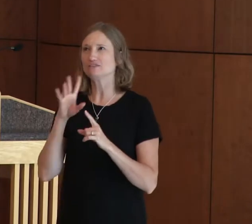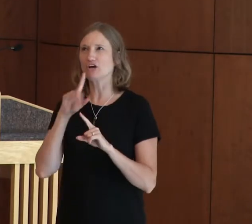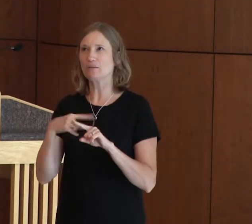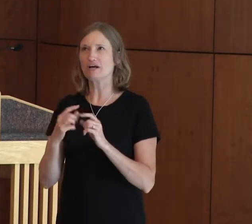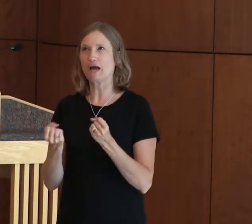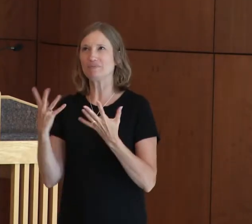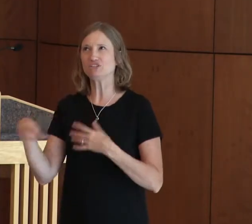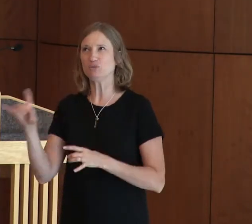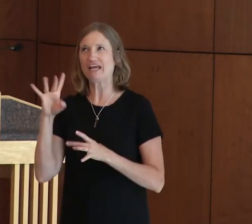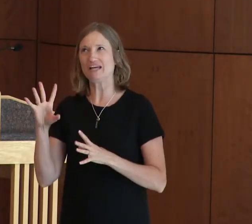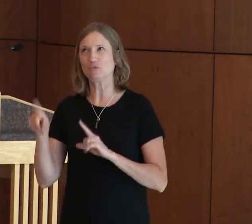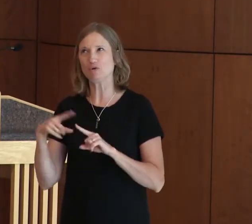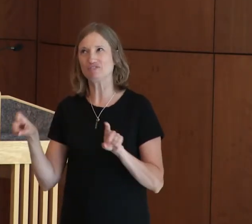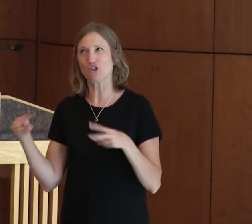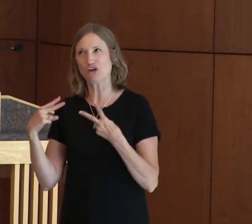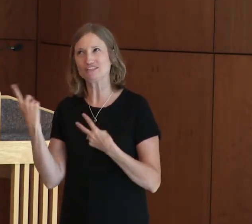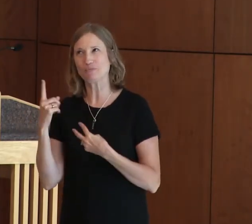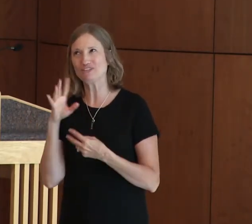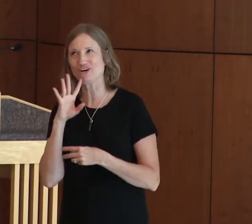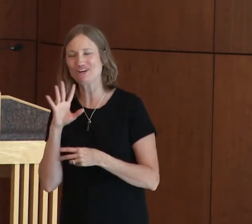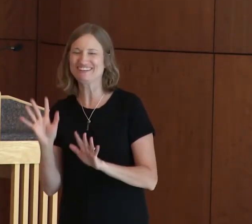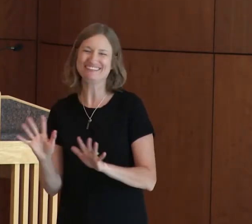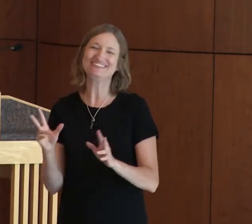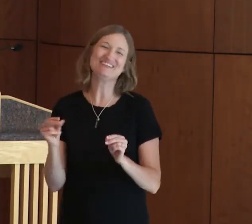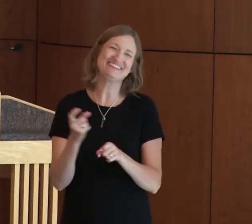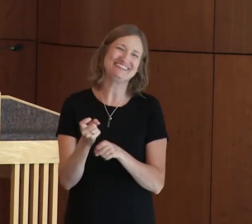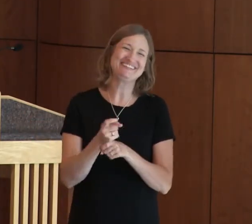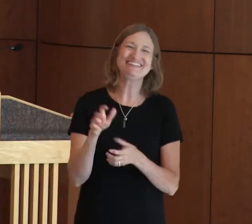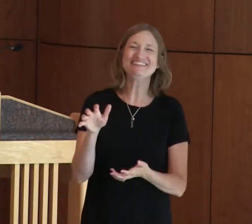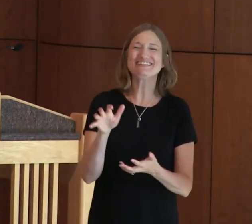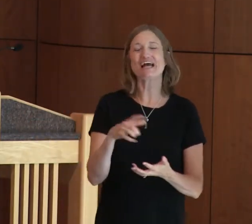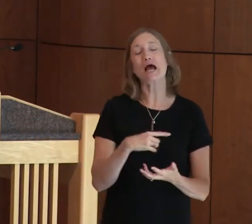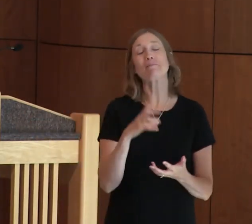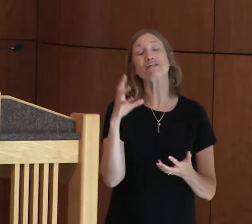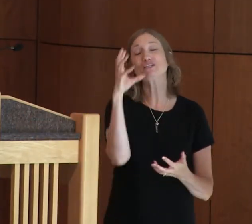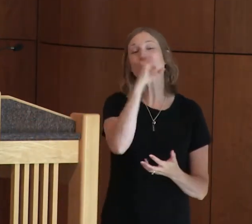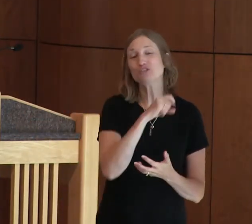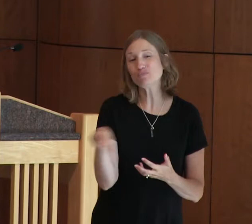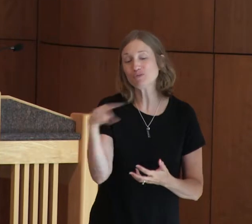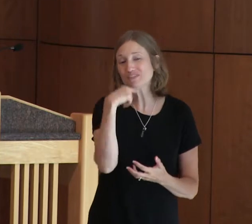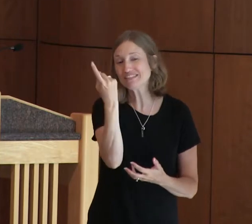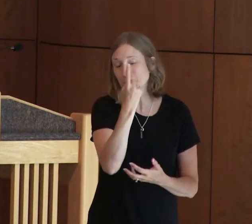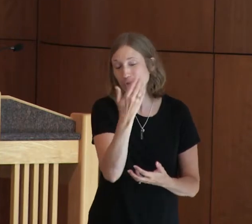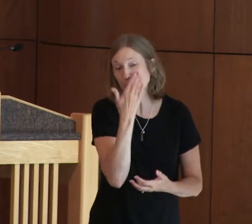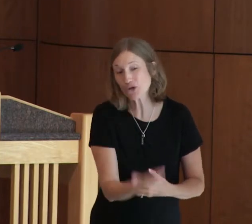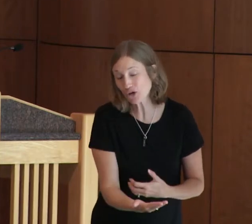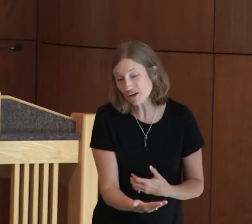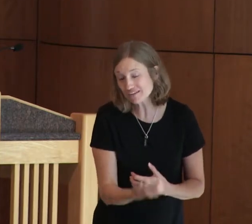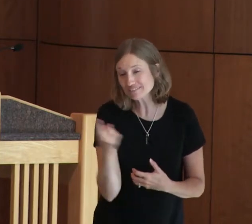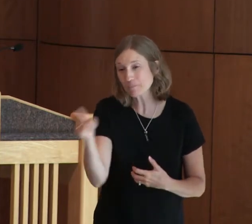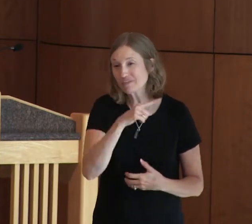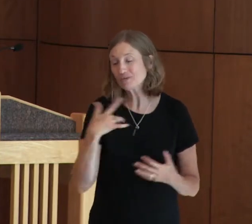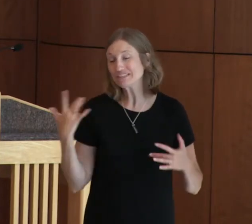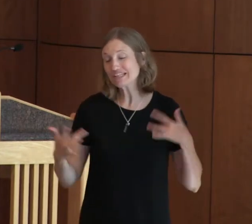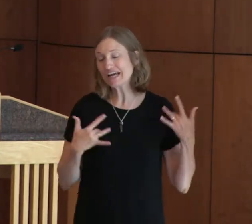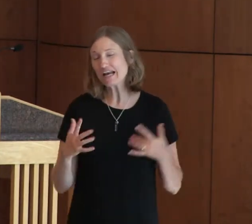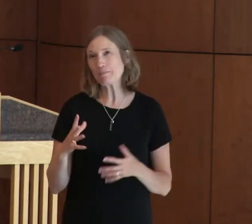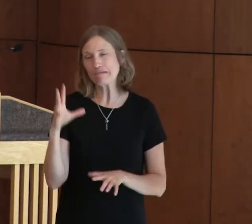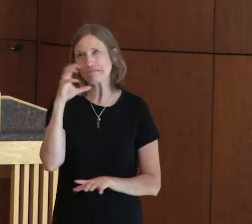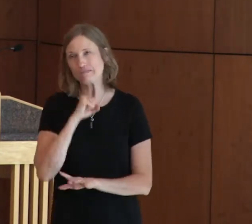things. But I'm going to assume that you actually did share a piece of good news or something you were excited about. And so how hard was